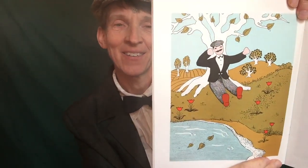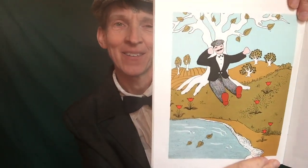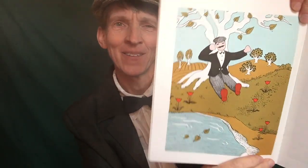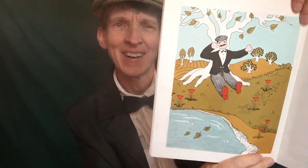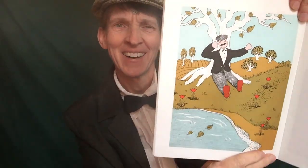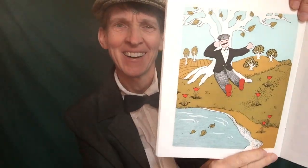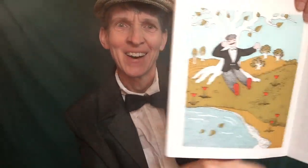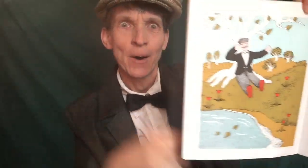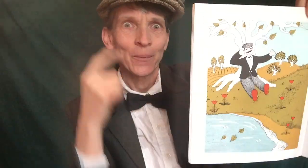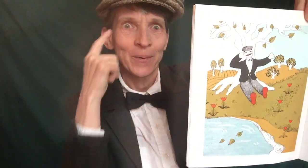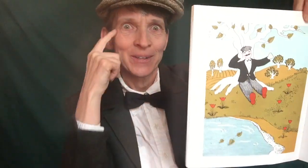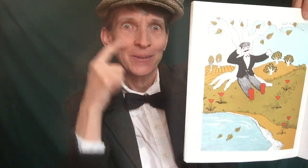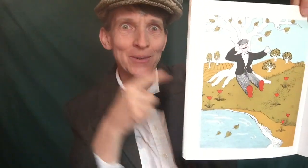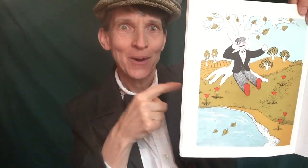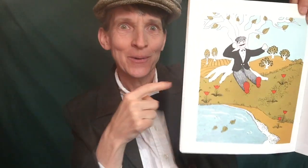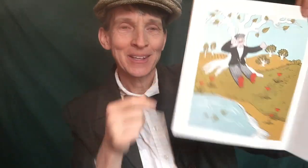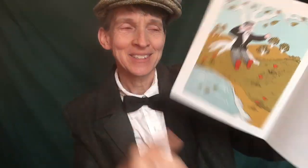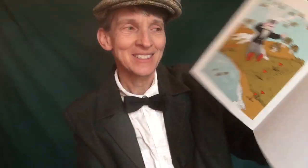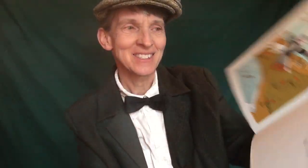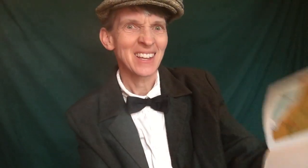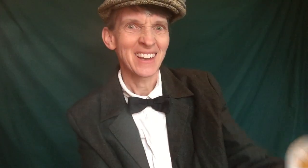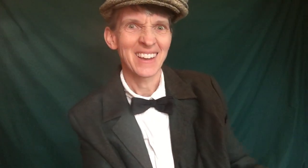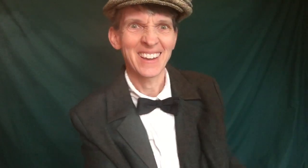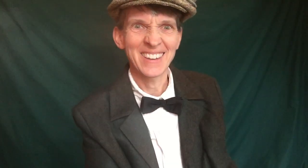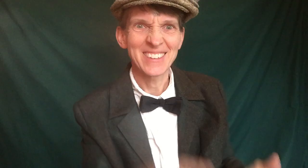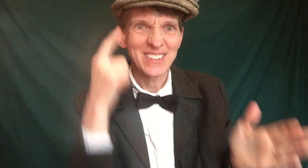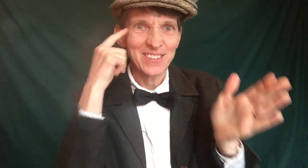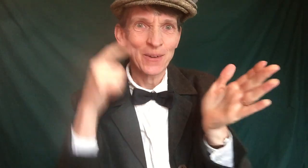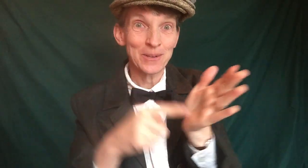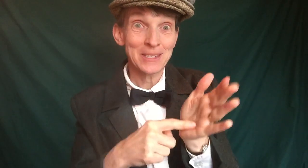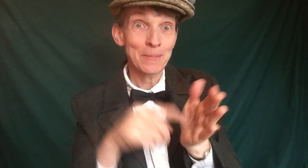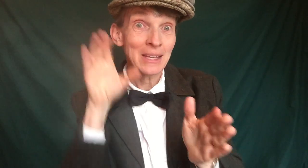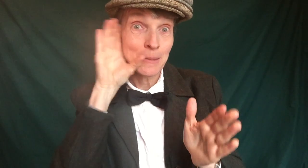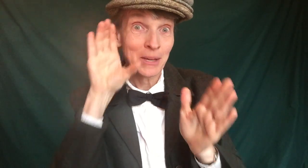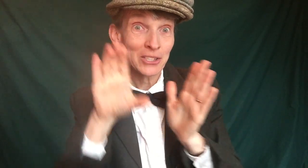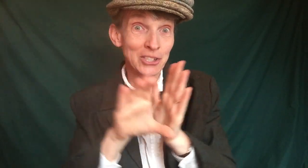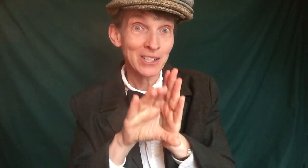Uh-oh. What do you notice? Do you notice something in the picture?